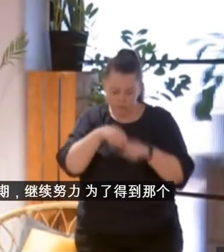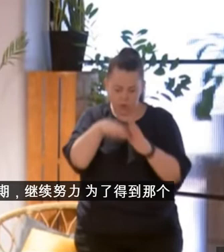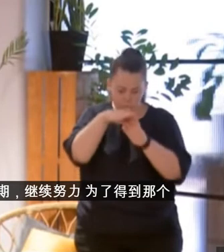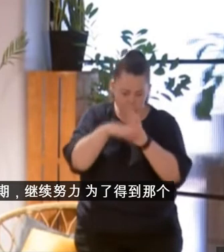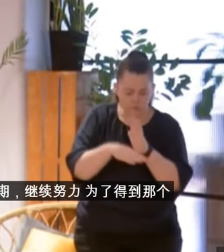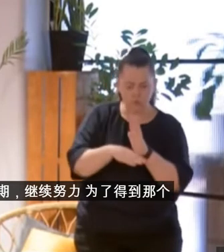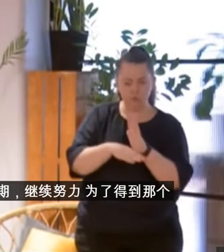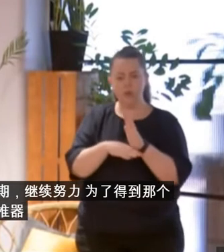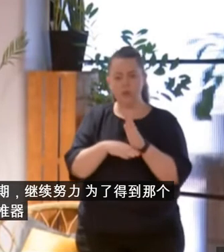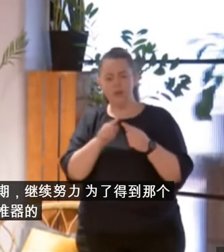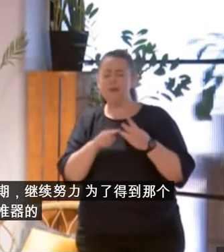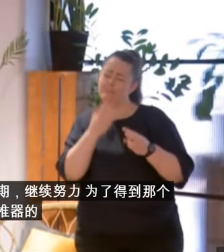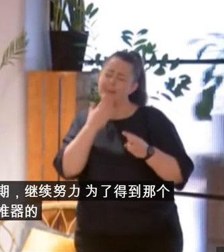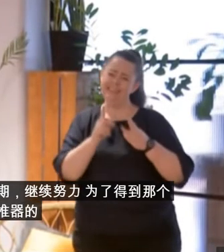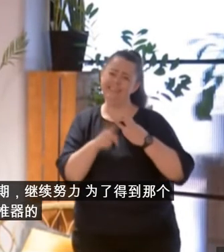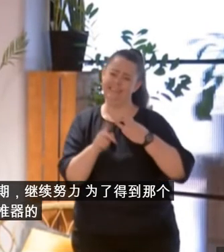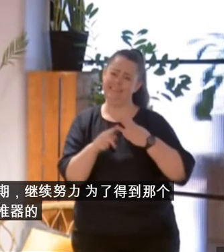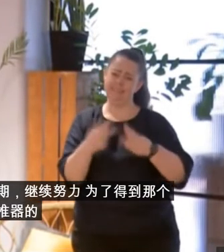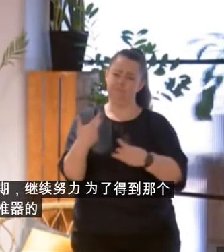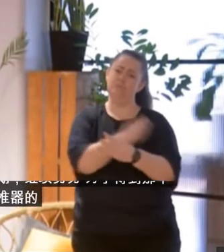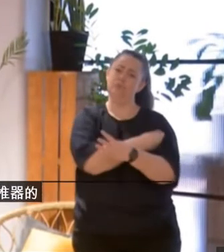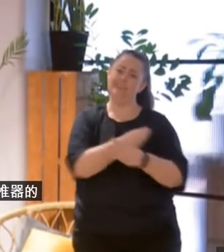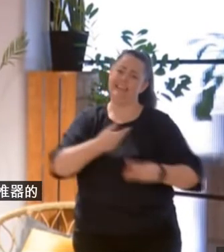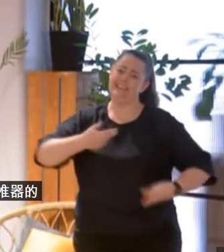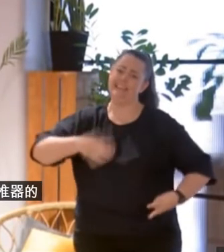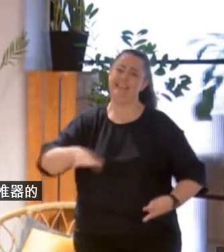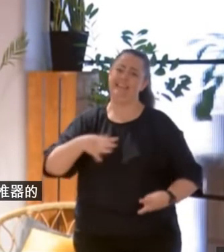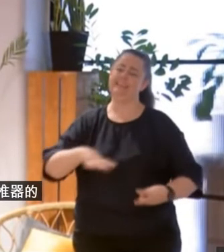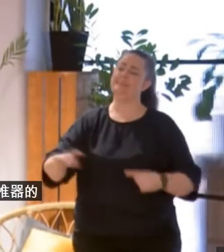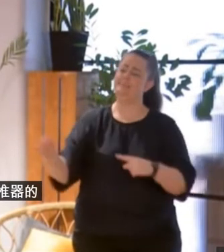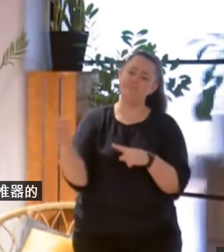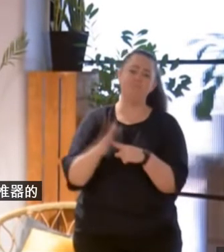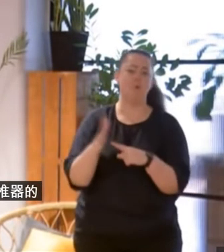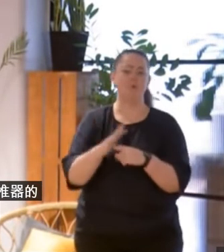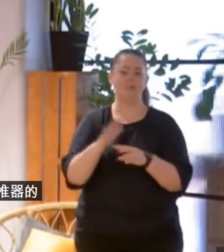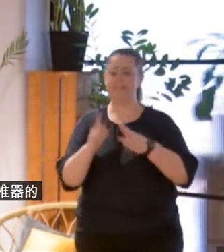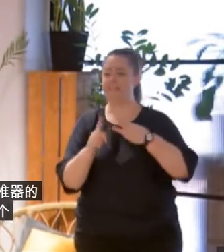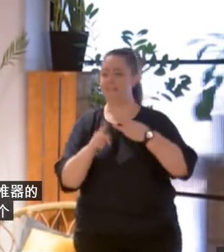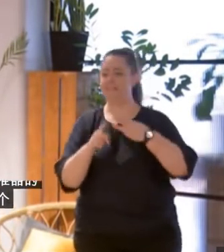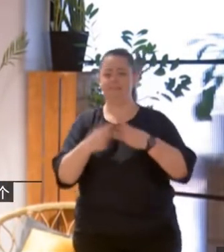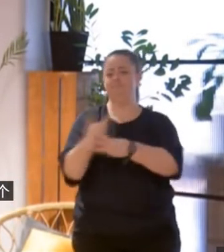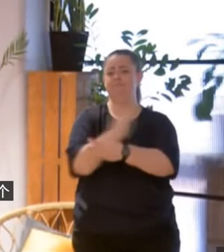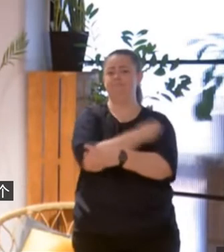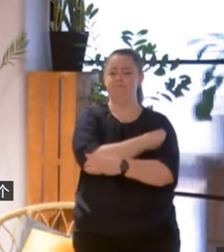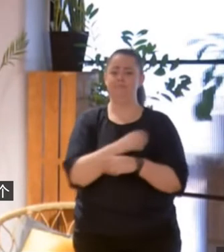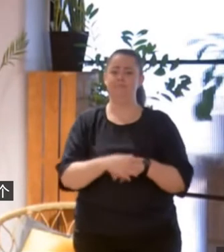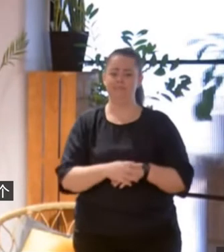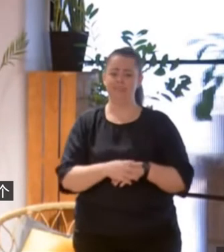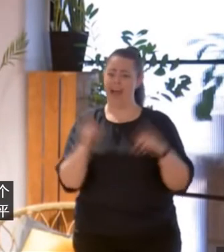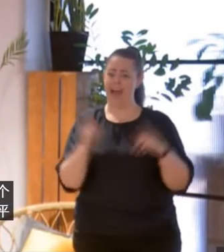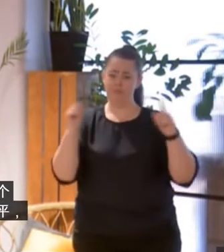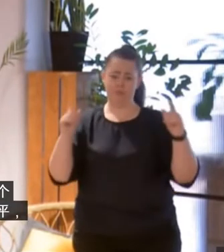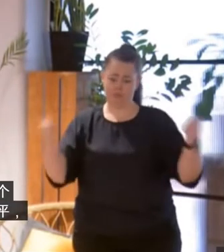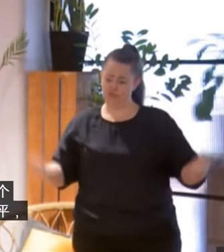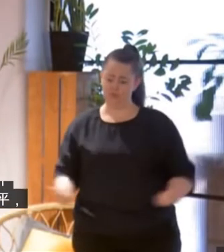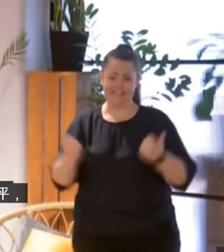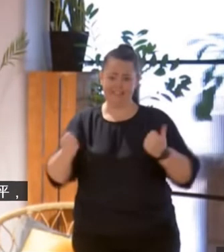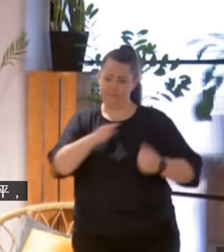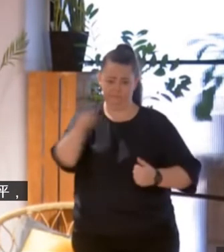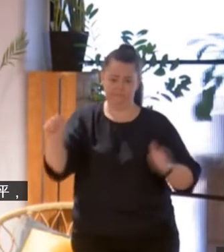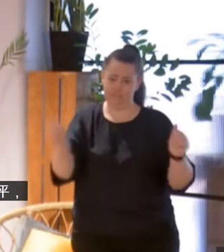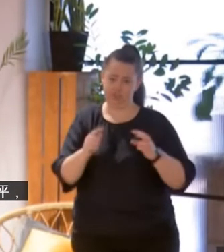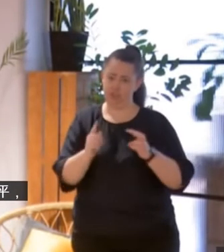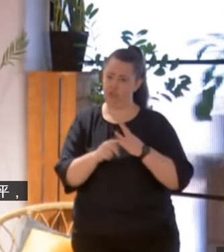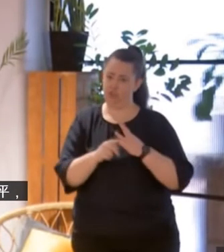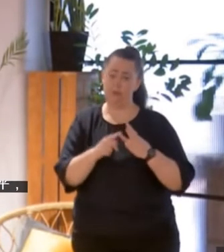that booster shot level back to a much higher level than where it is today. So